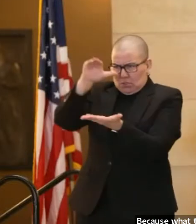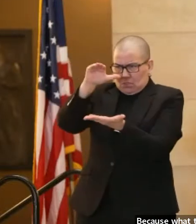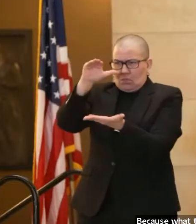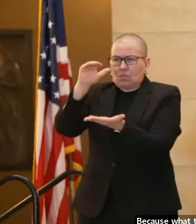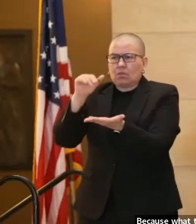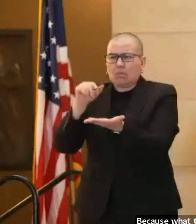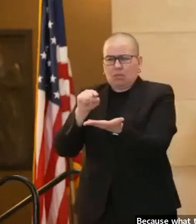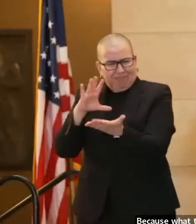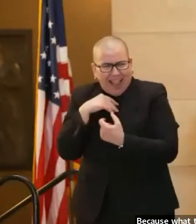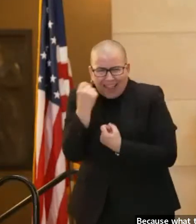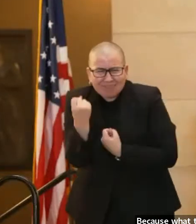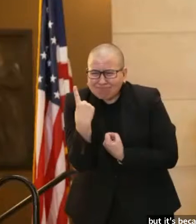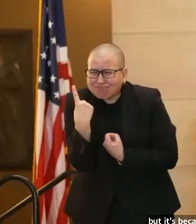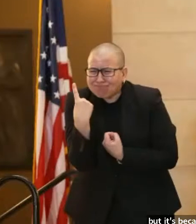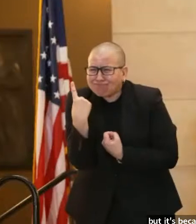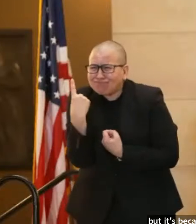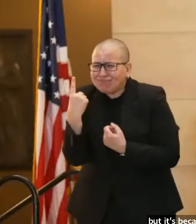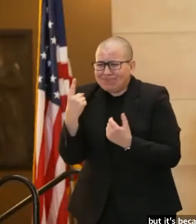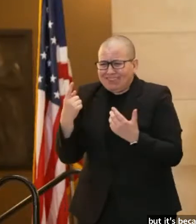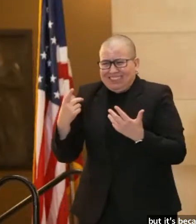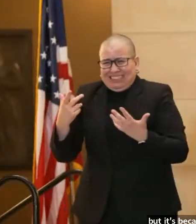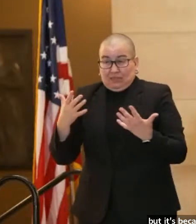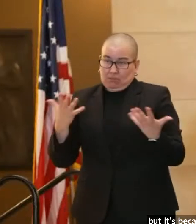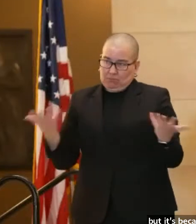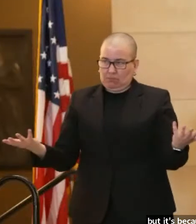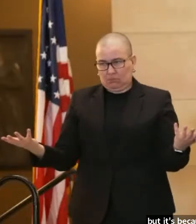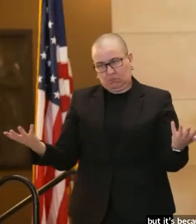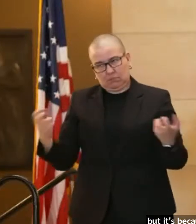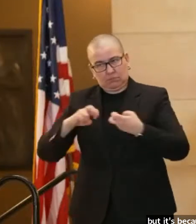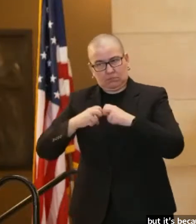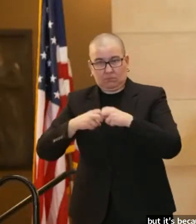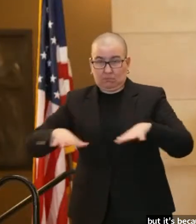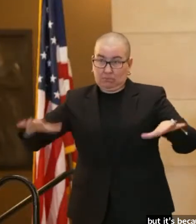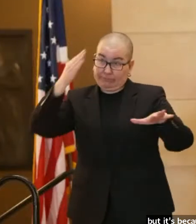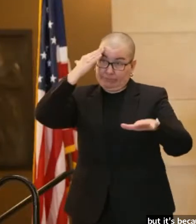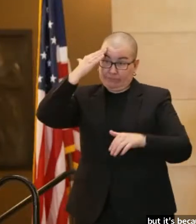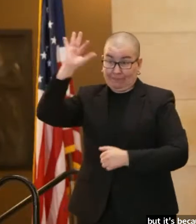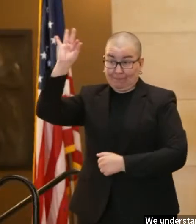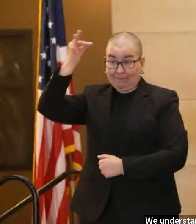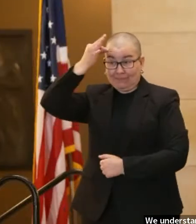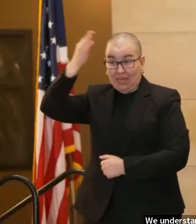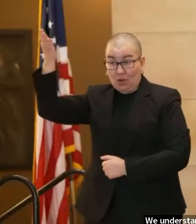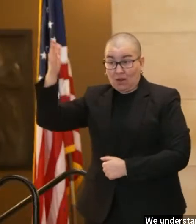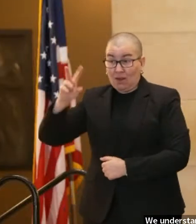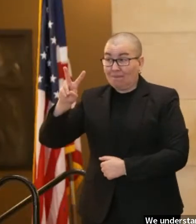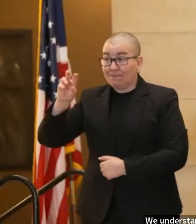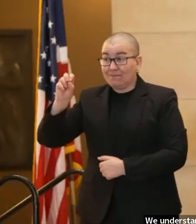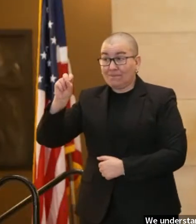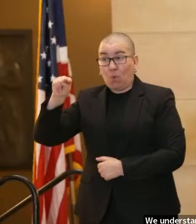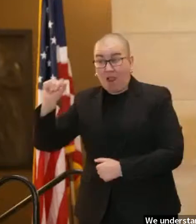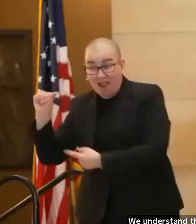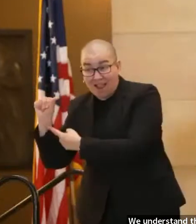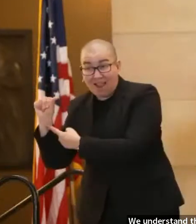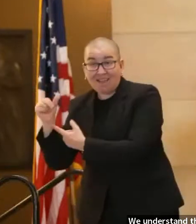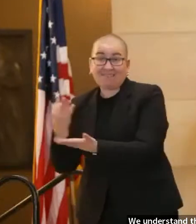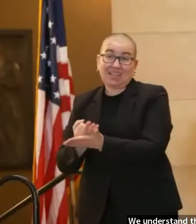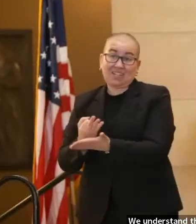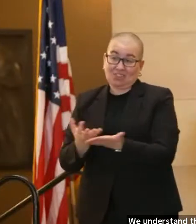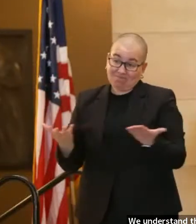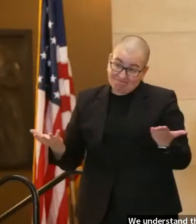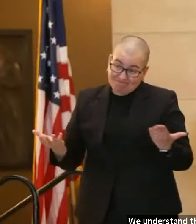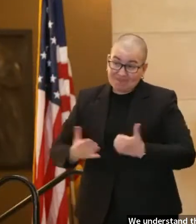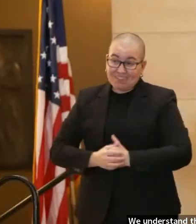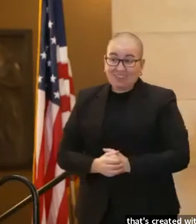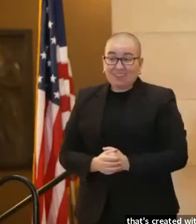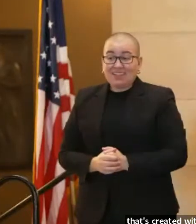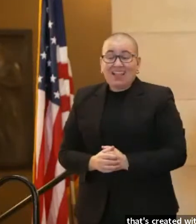We understand the growing problem that's created with the federal government and the VOCA funds. And so whatever we're able to do this year, just know